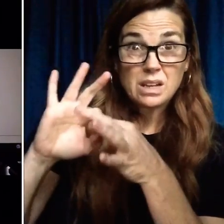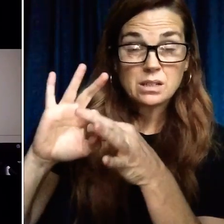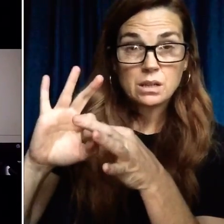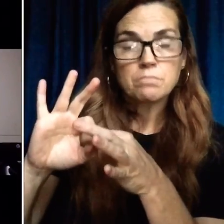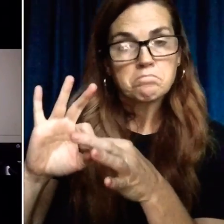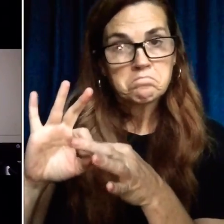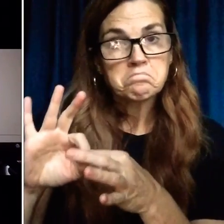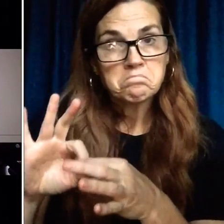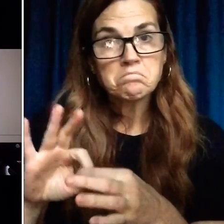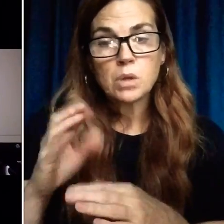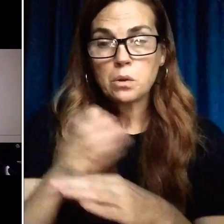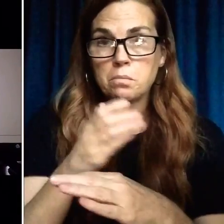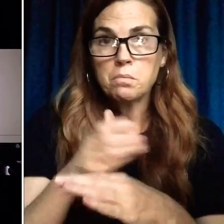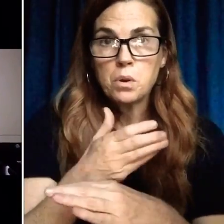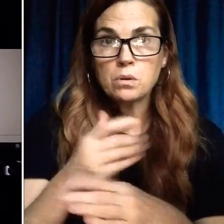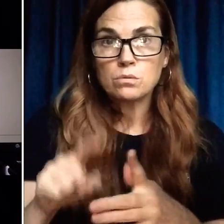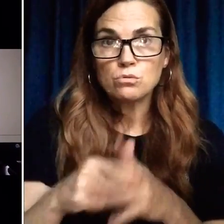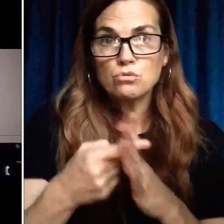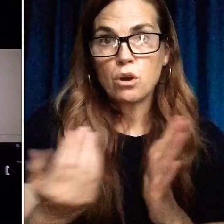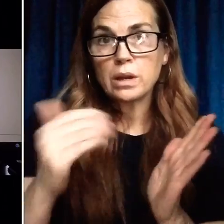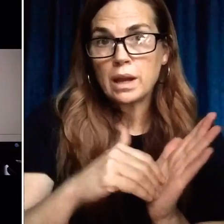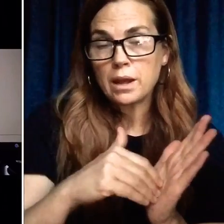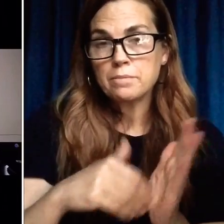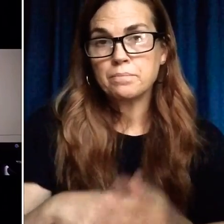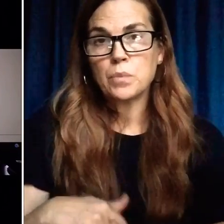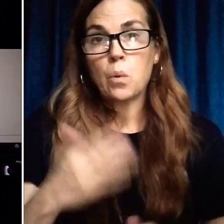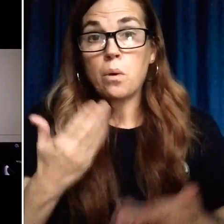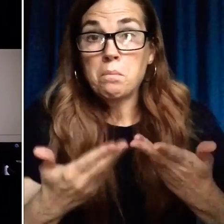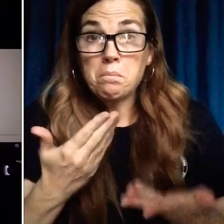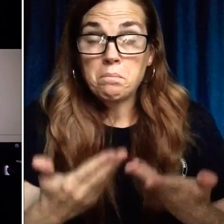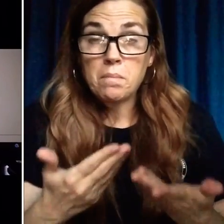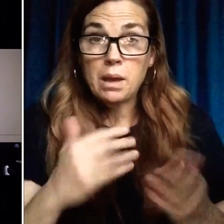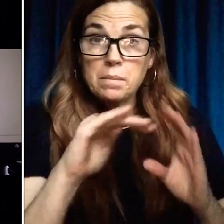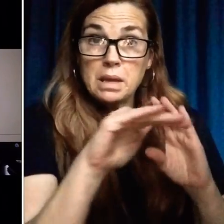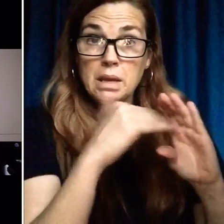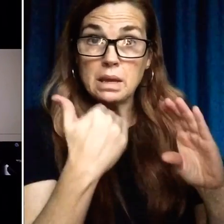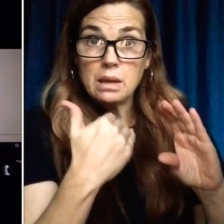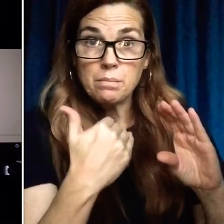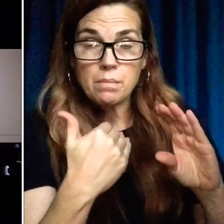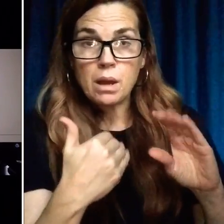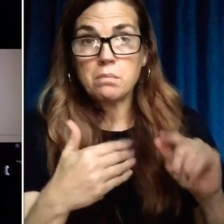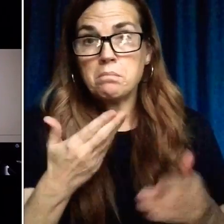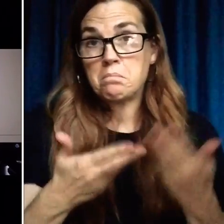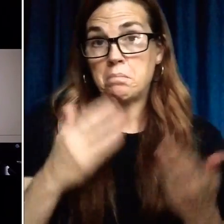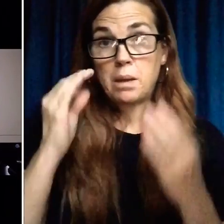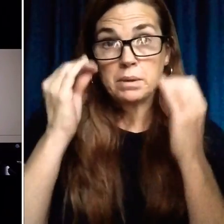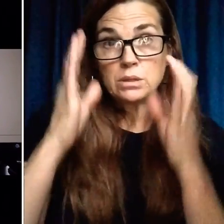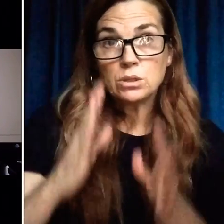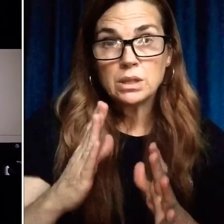connected? Restart your computer if you need to. You can also check your email. Maybe